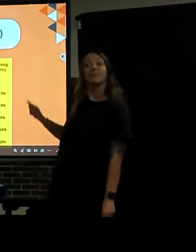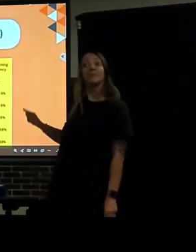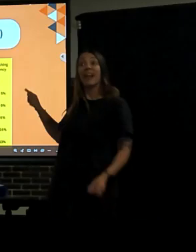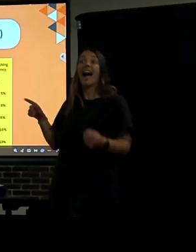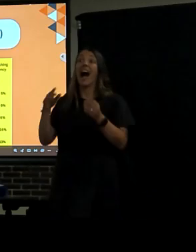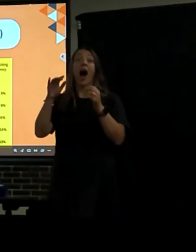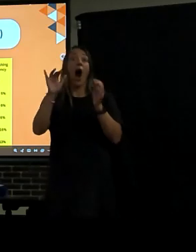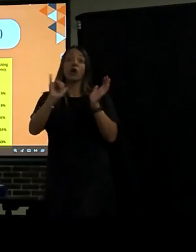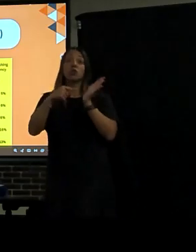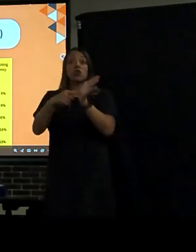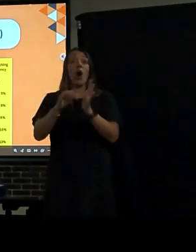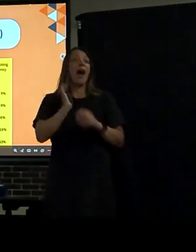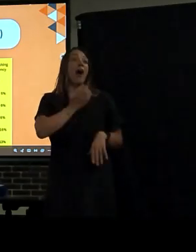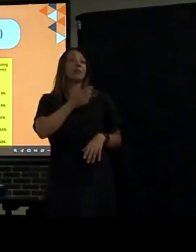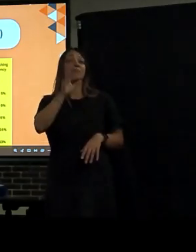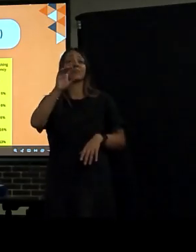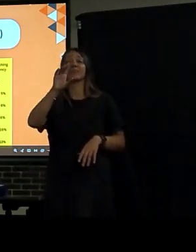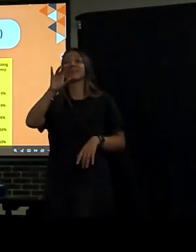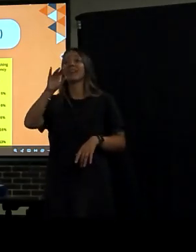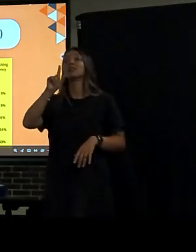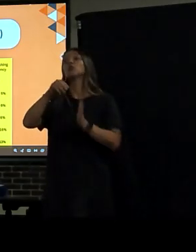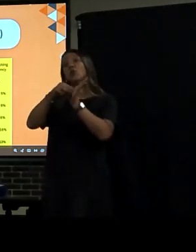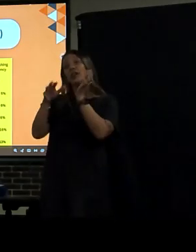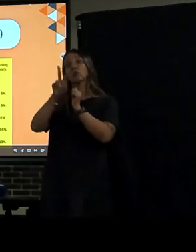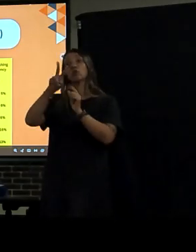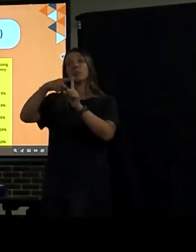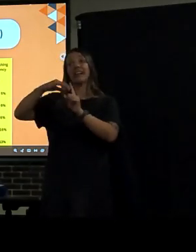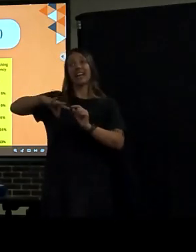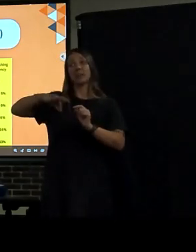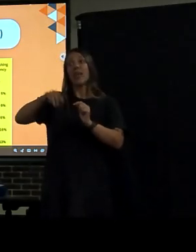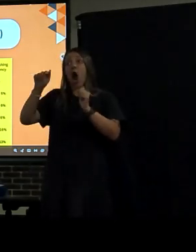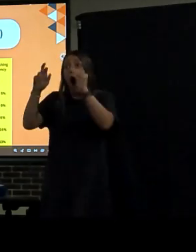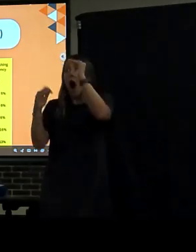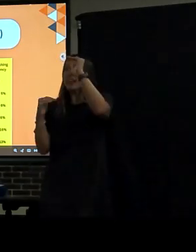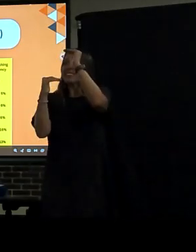And then here is the data with 2 additional eligibilities.